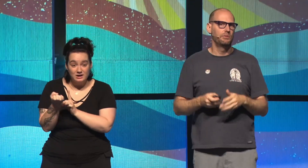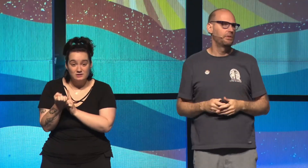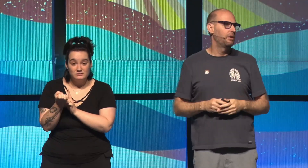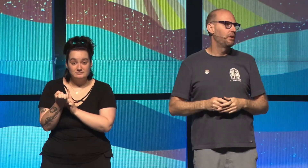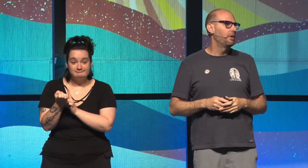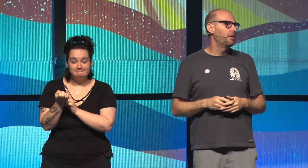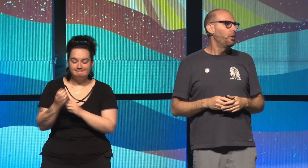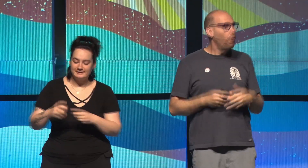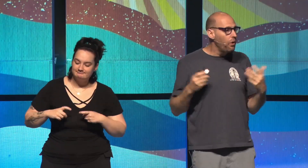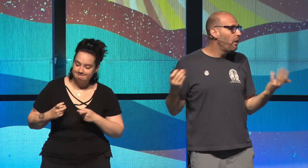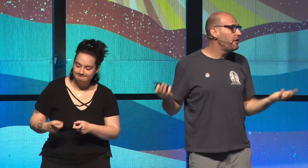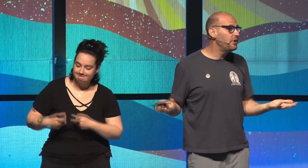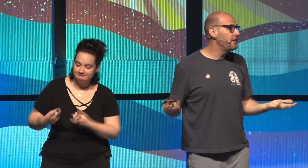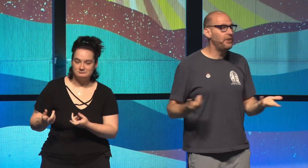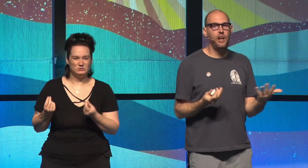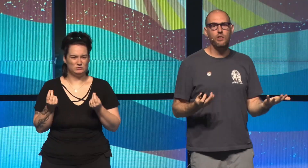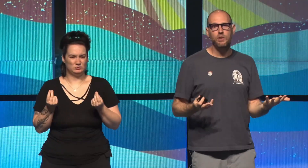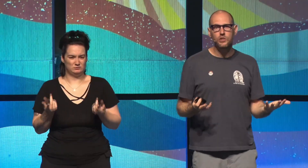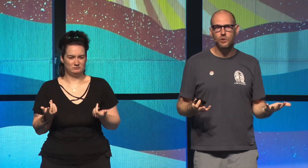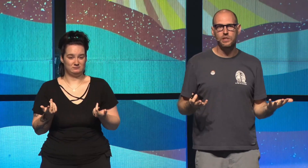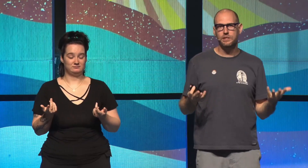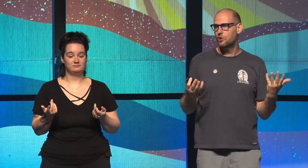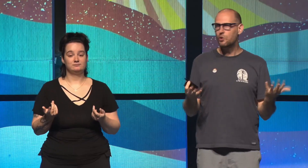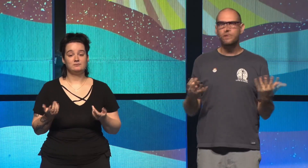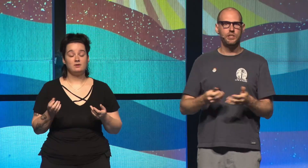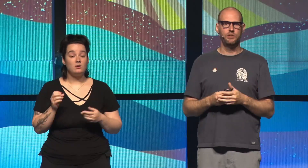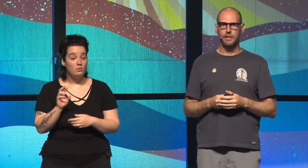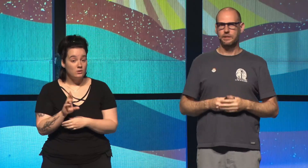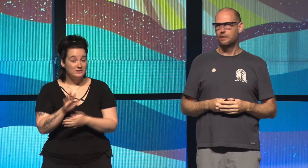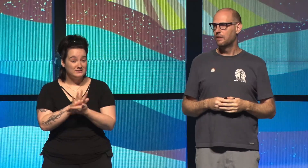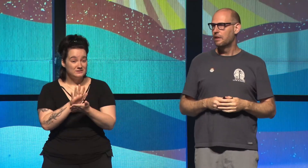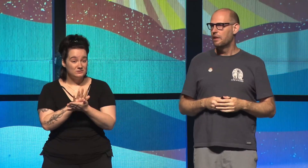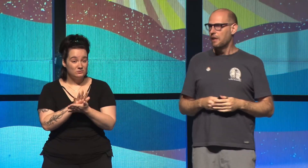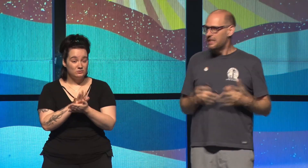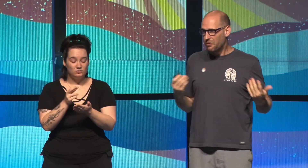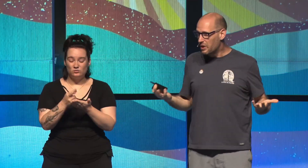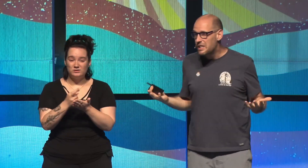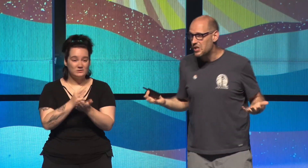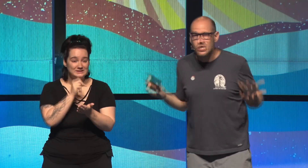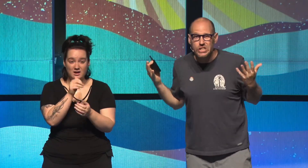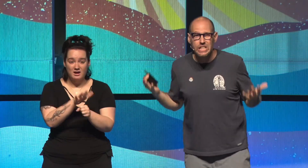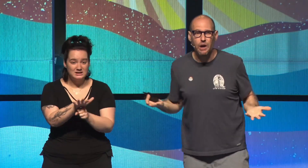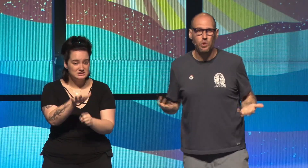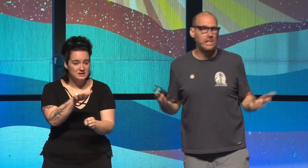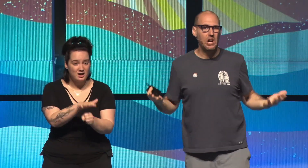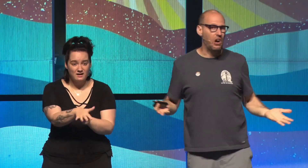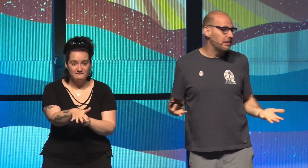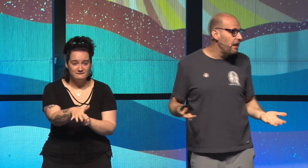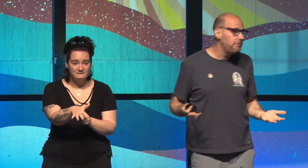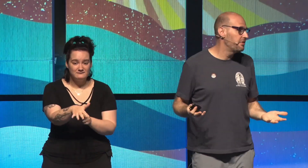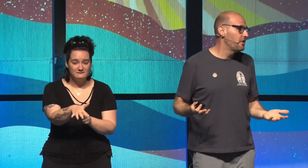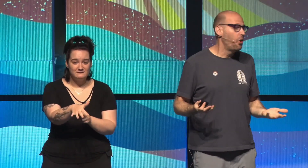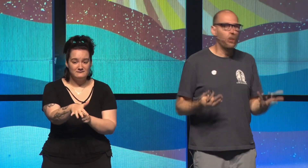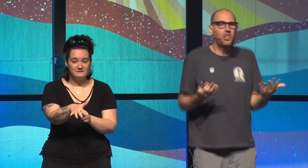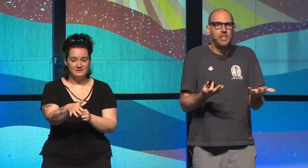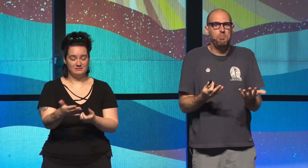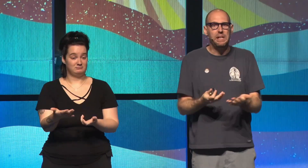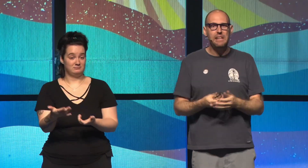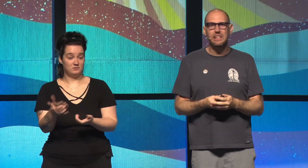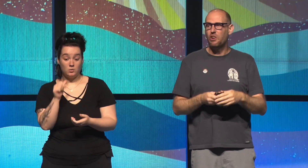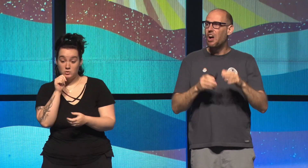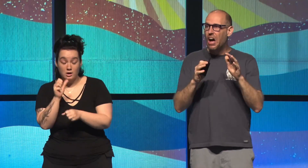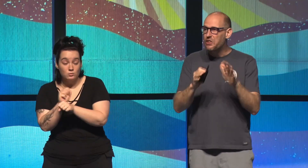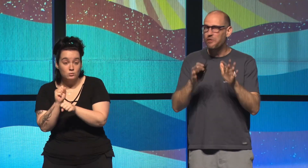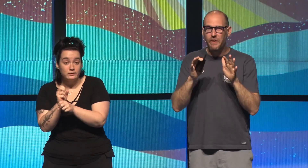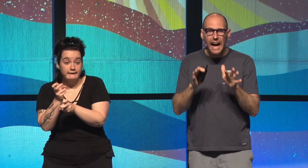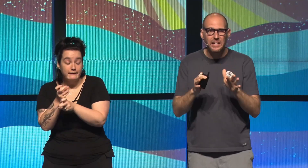do? Or what if you live in an under-resourced school district? Is it really that you're just not working hard enough? Or could it be